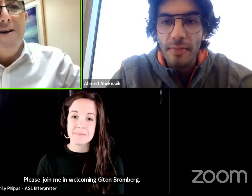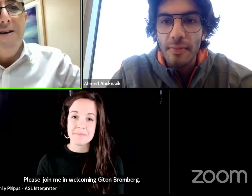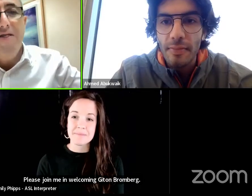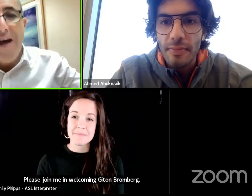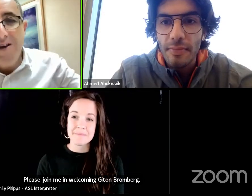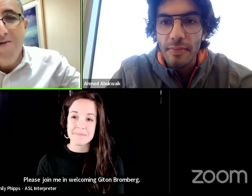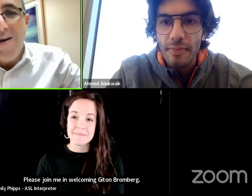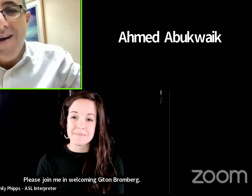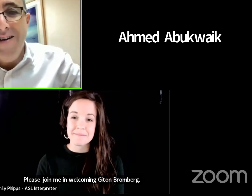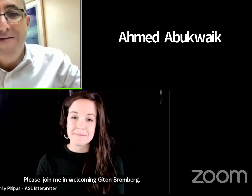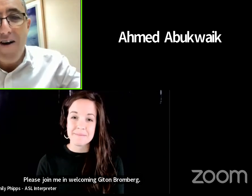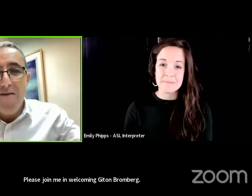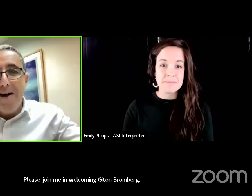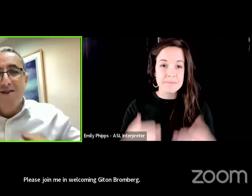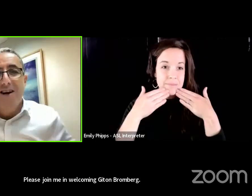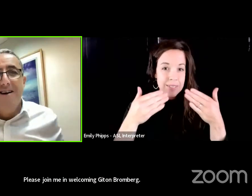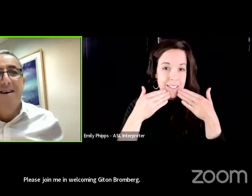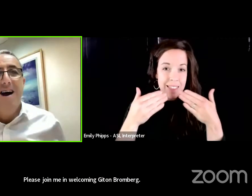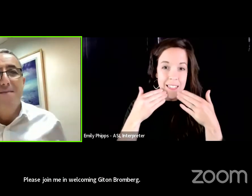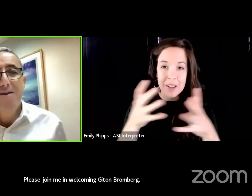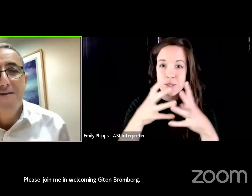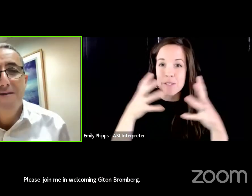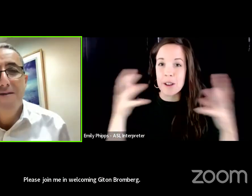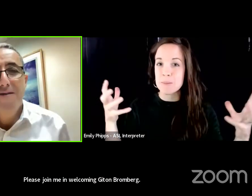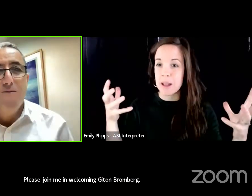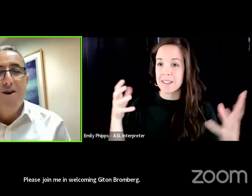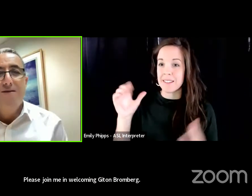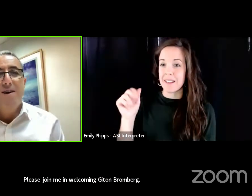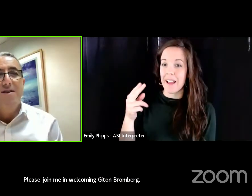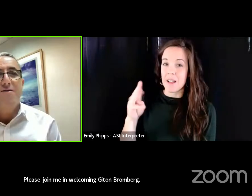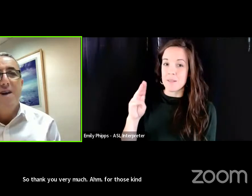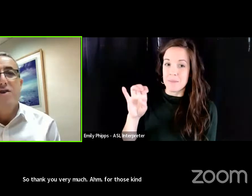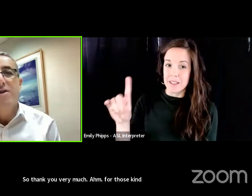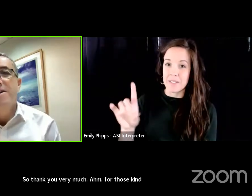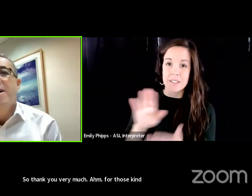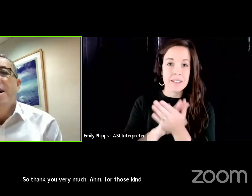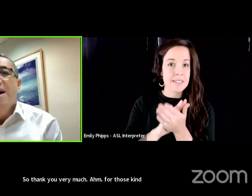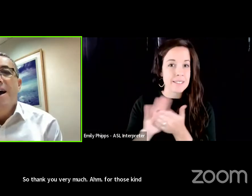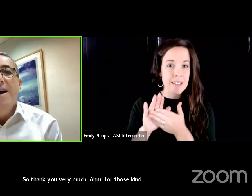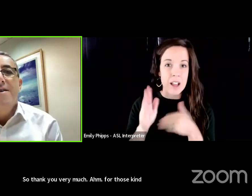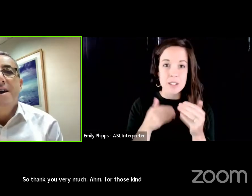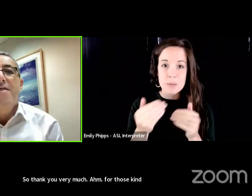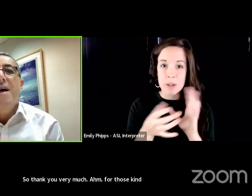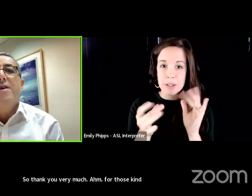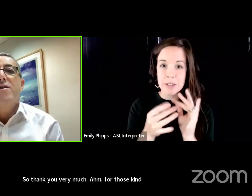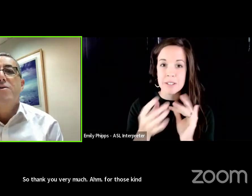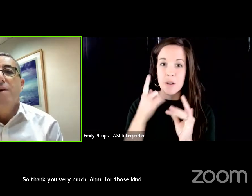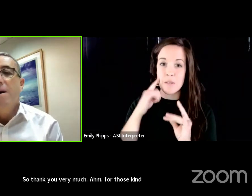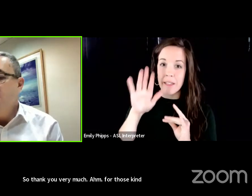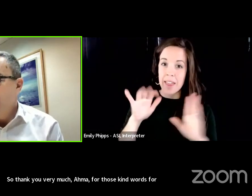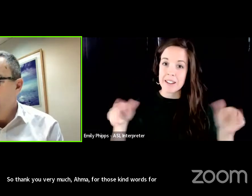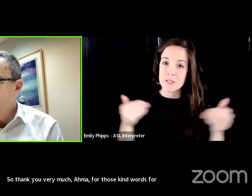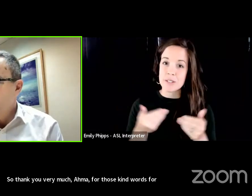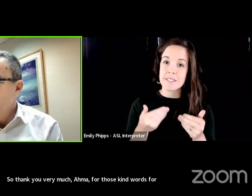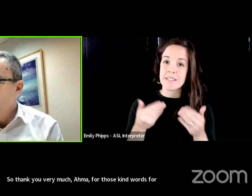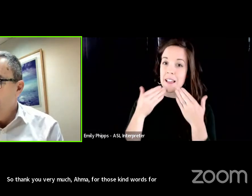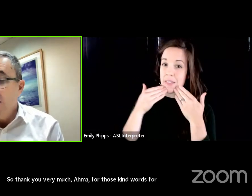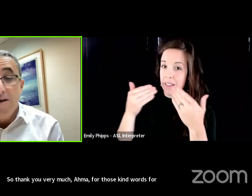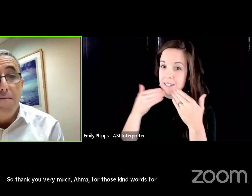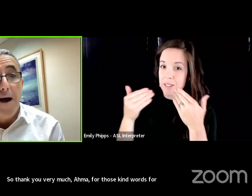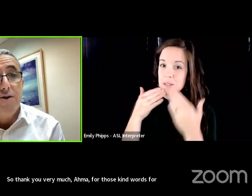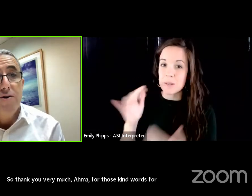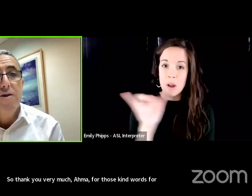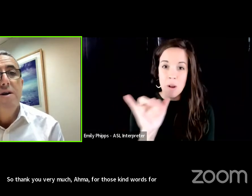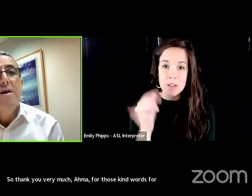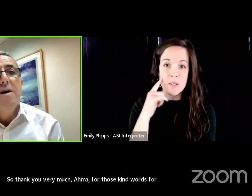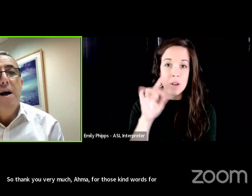So thank you very much, Ahmed, for those kind words, for that introduction. And thank you to the